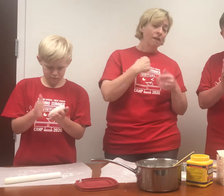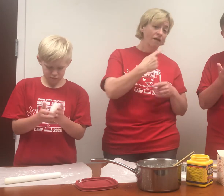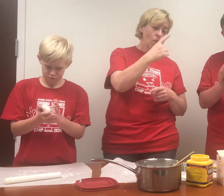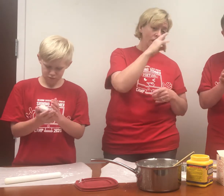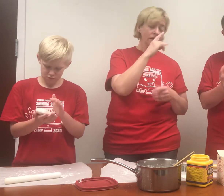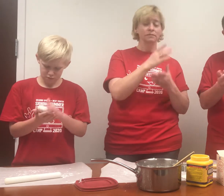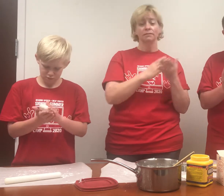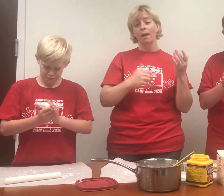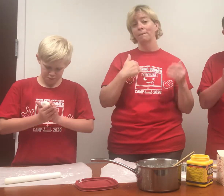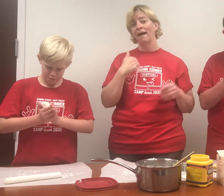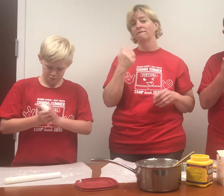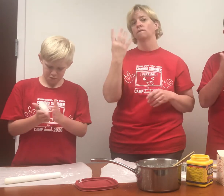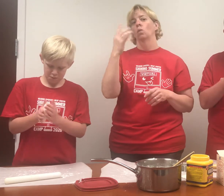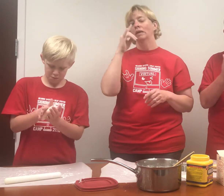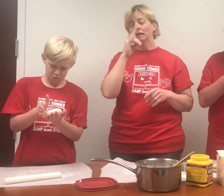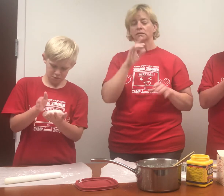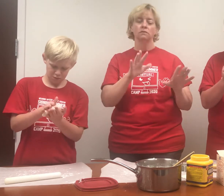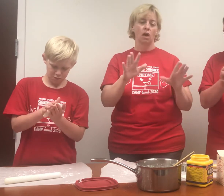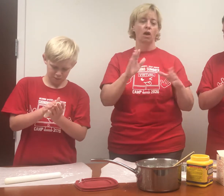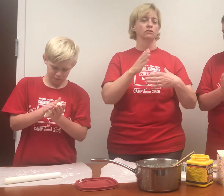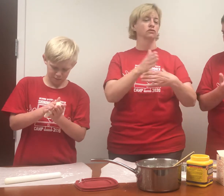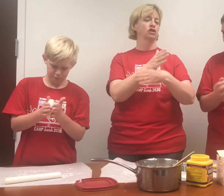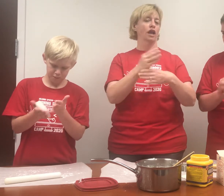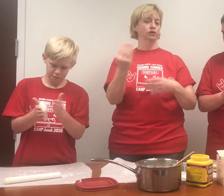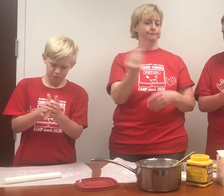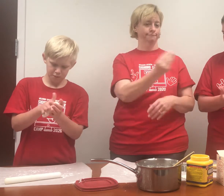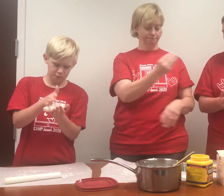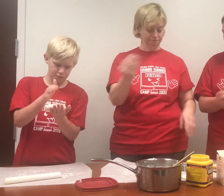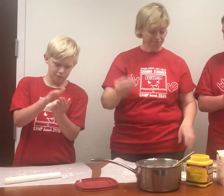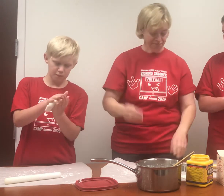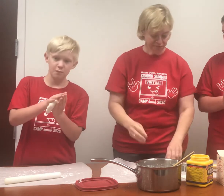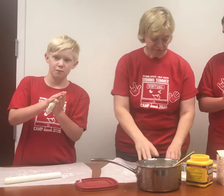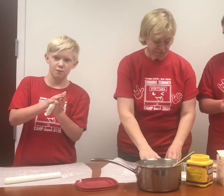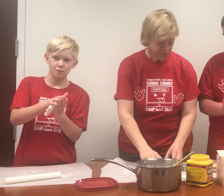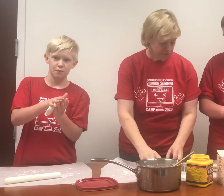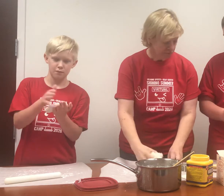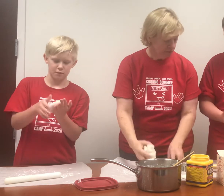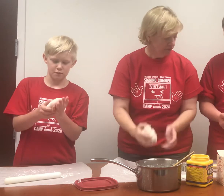cutter. Some have 1 kid, some have 4 kids, so you're going to have to